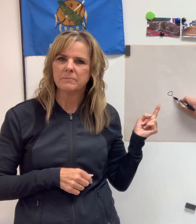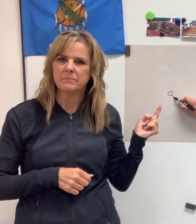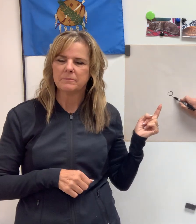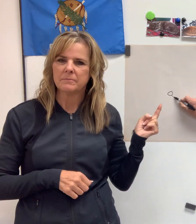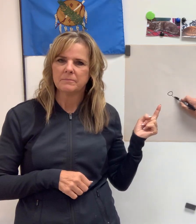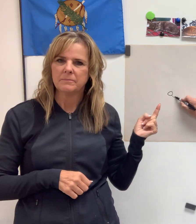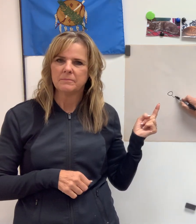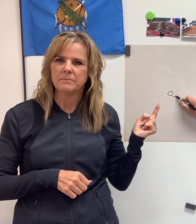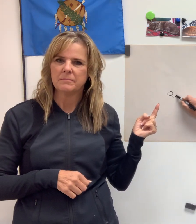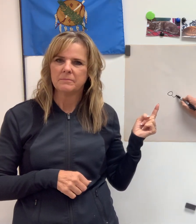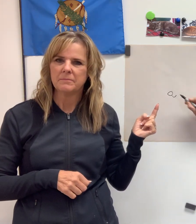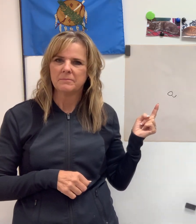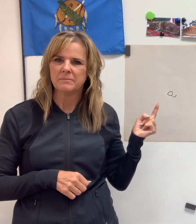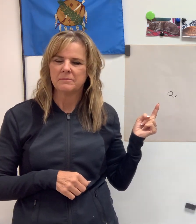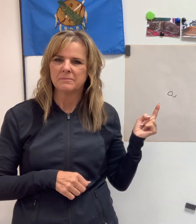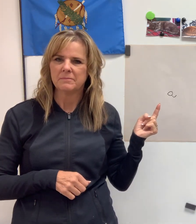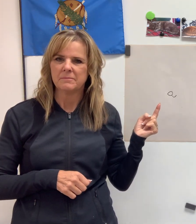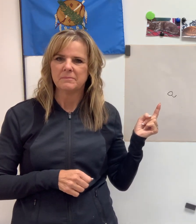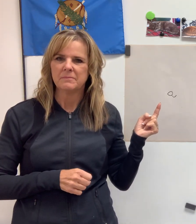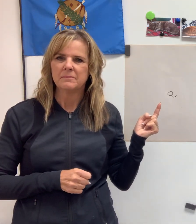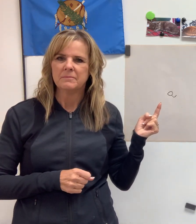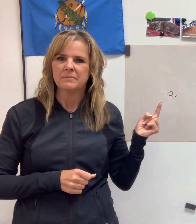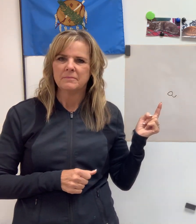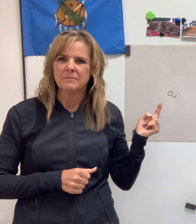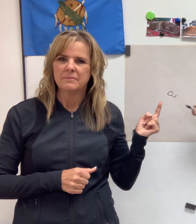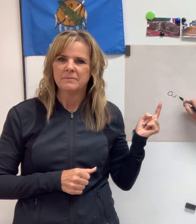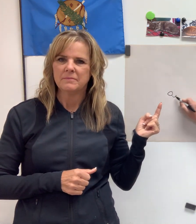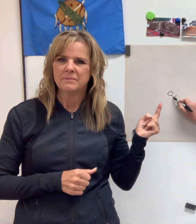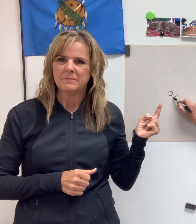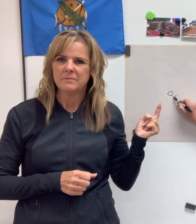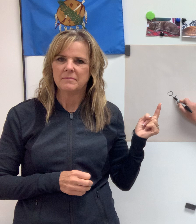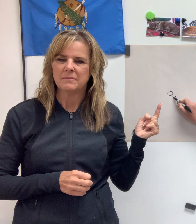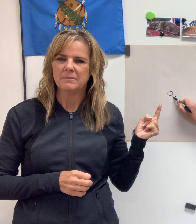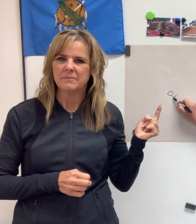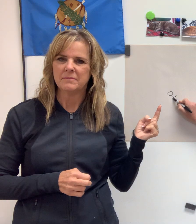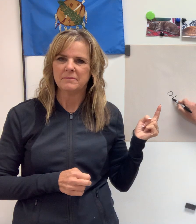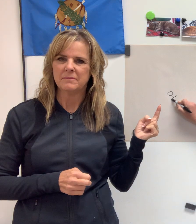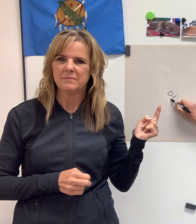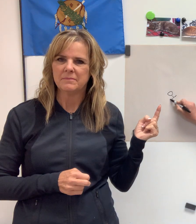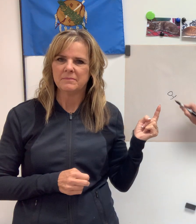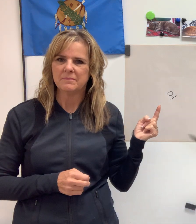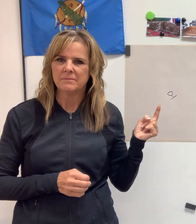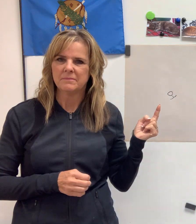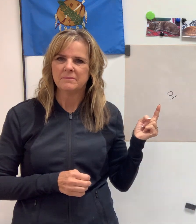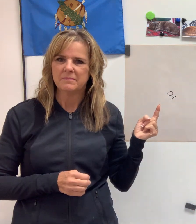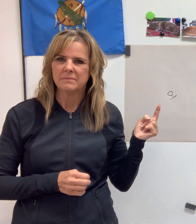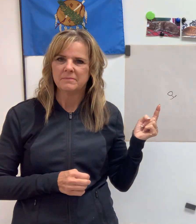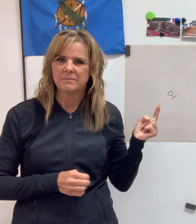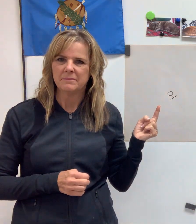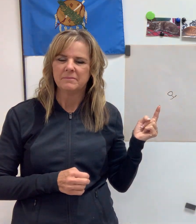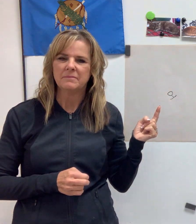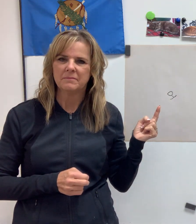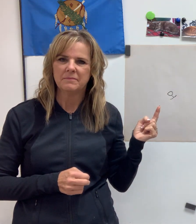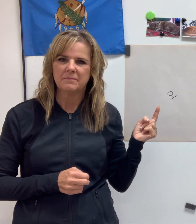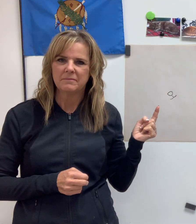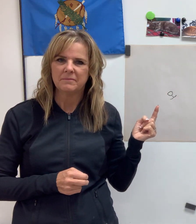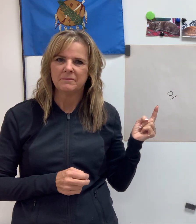go ahead and make a curve line out on one side, a curve line out on the other